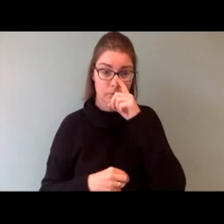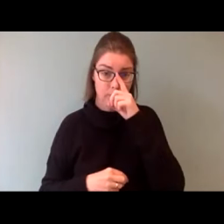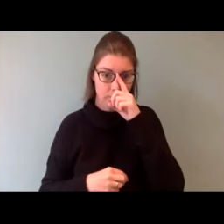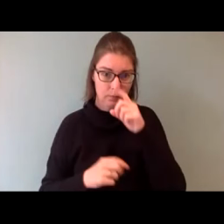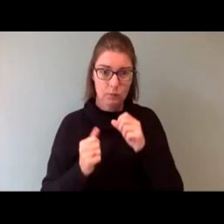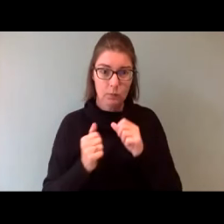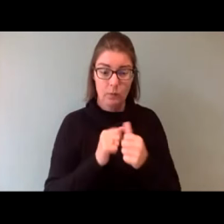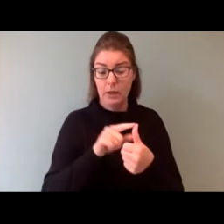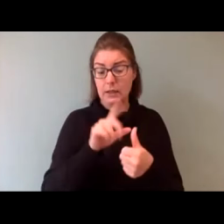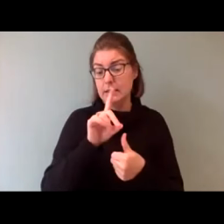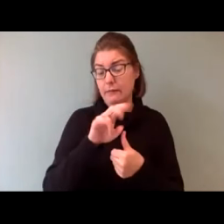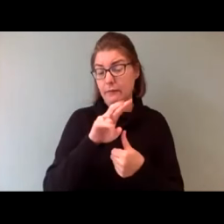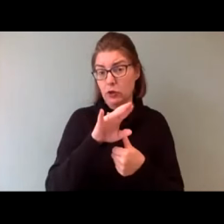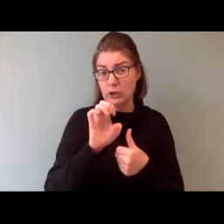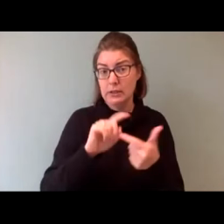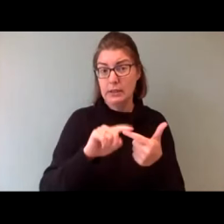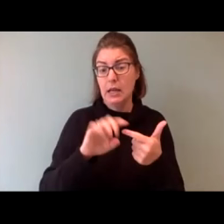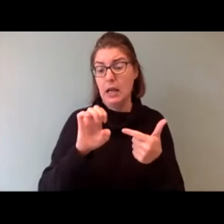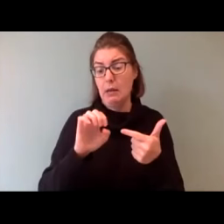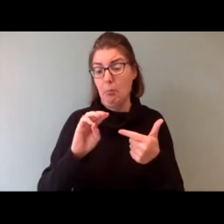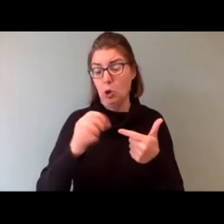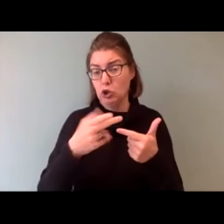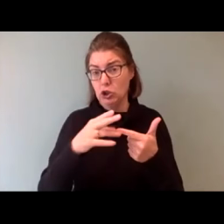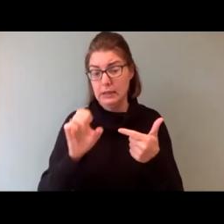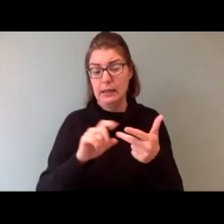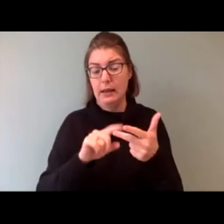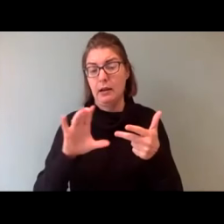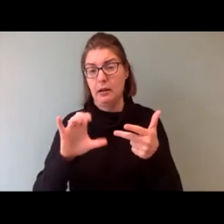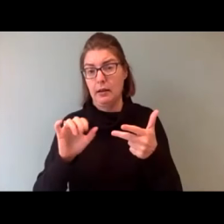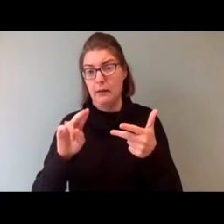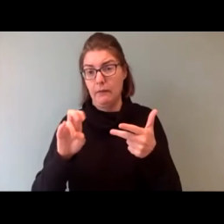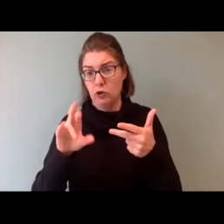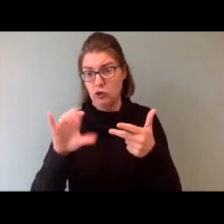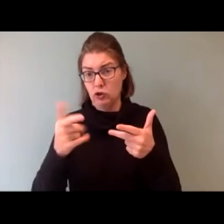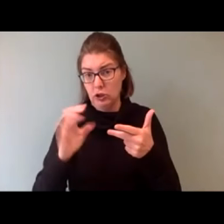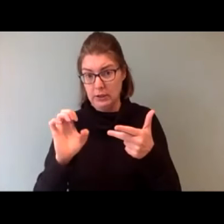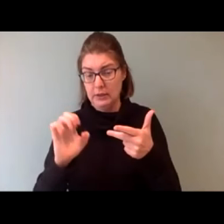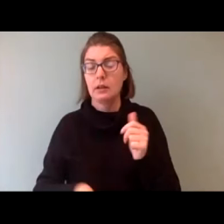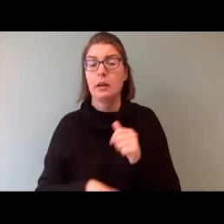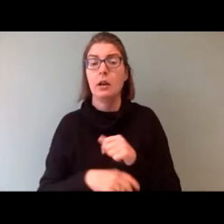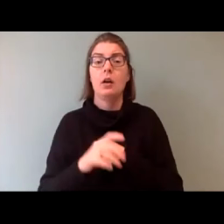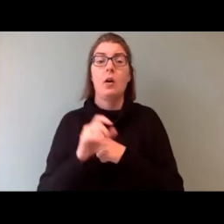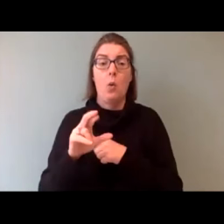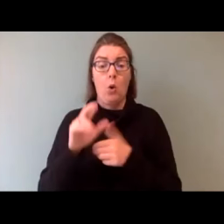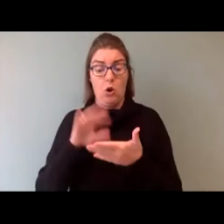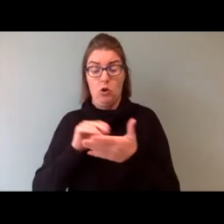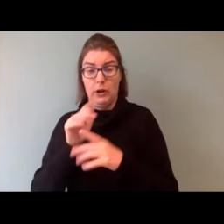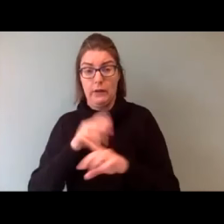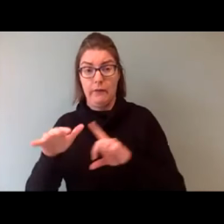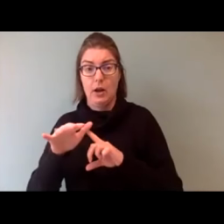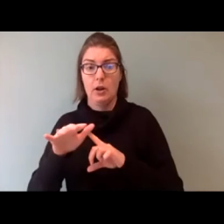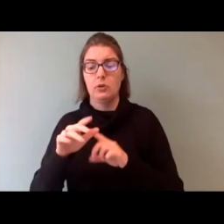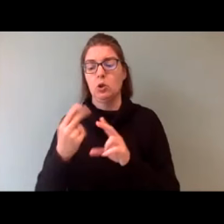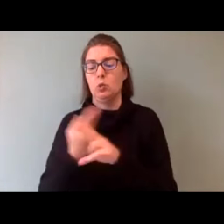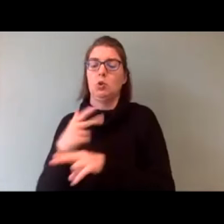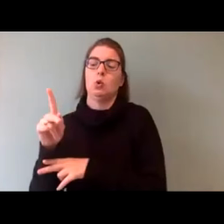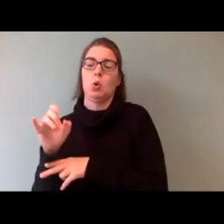divergence, emergence, and then convergence. Or in a learning context, it's just going through cycles of Kolb's theory of